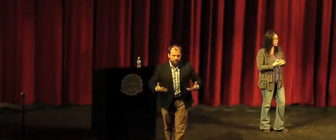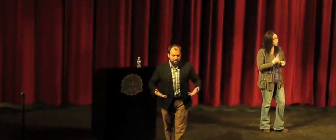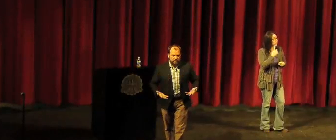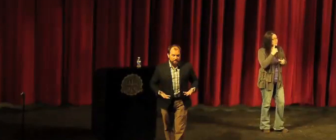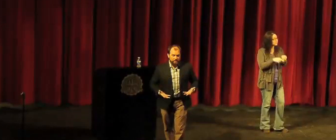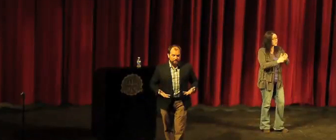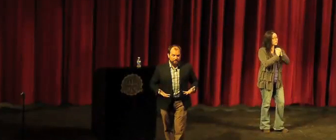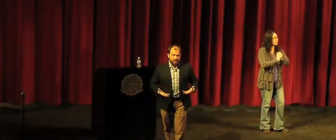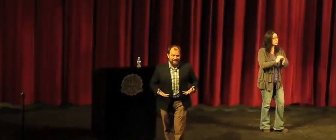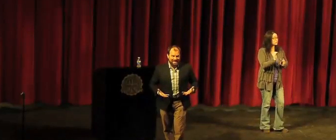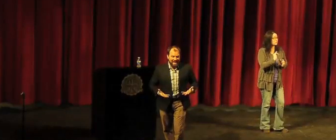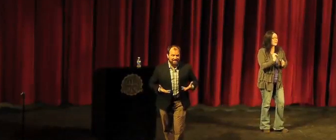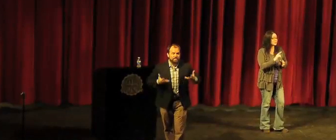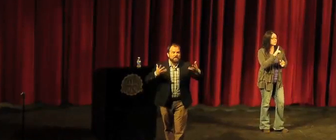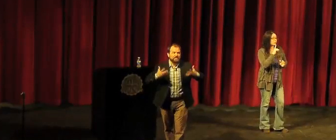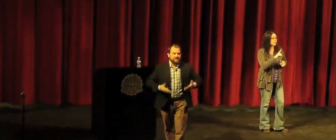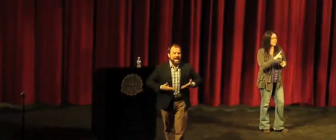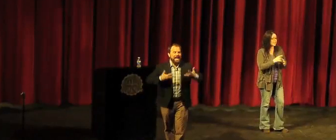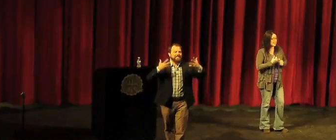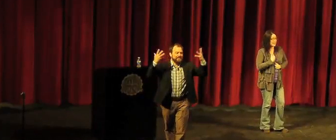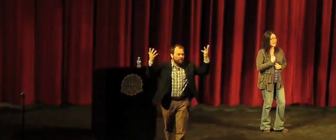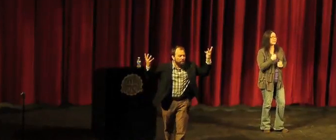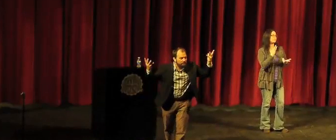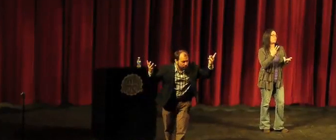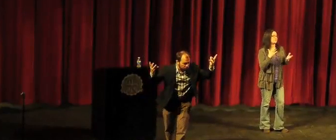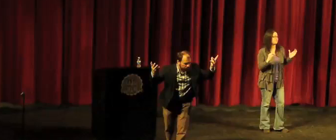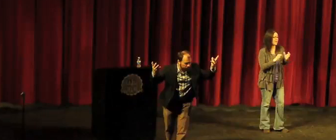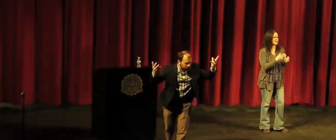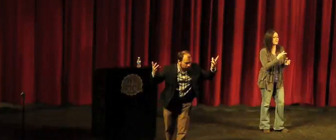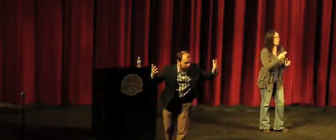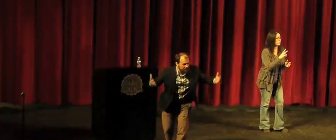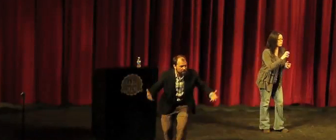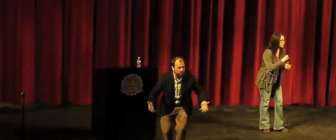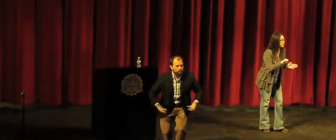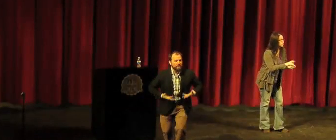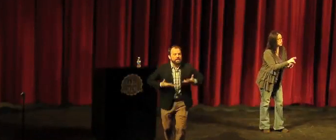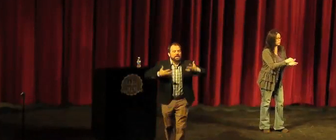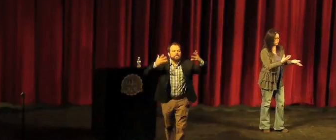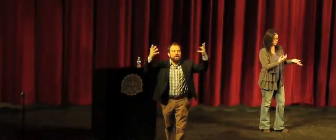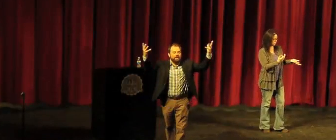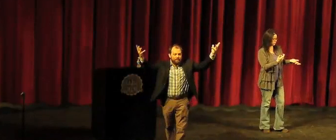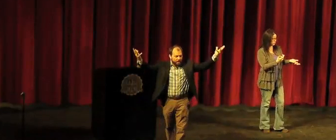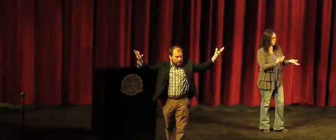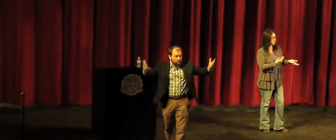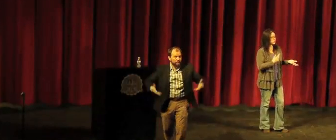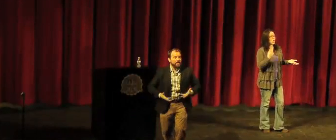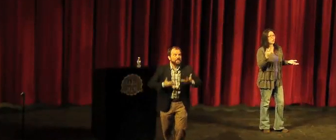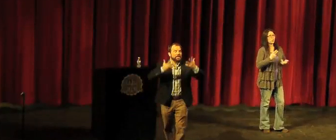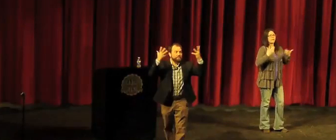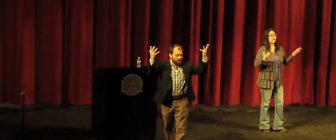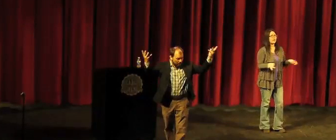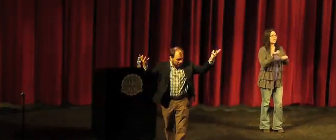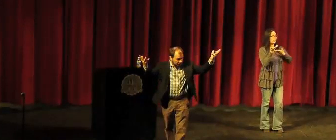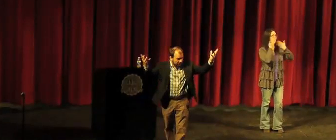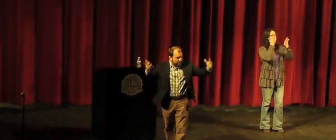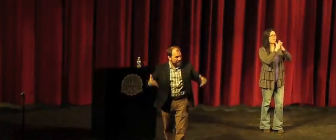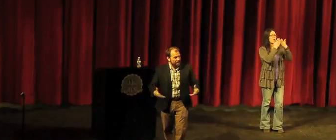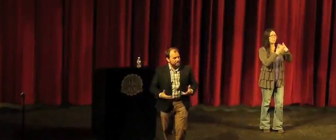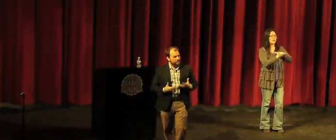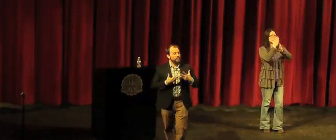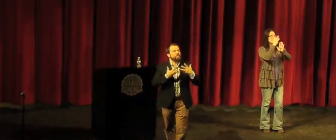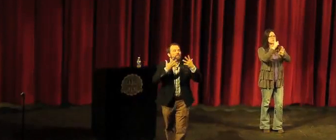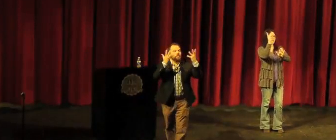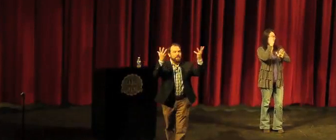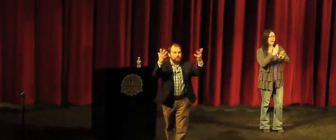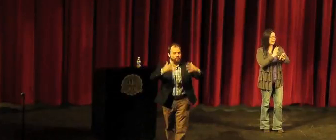of worship as primarily an expressive act that we do, right? So we come offering our praise up to God, and